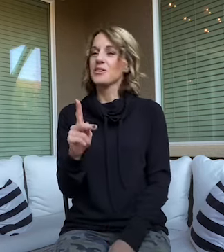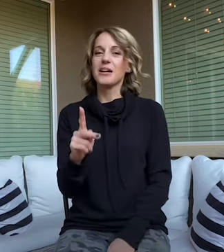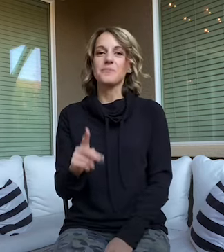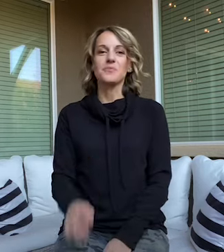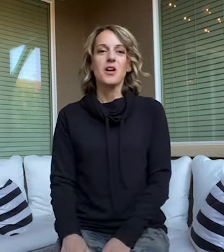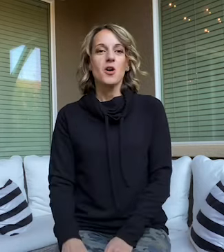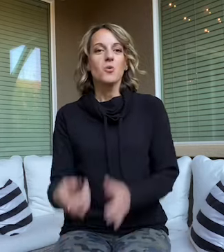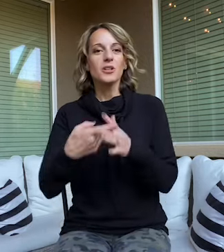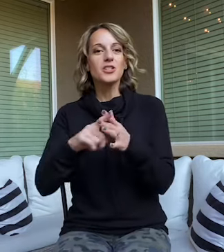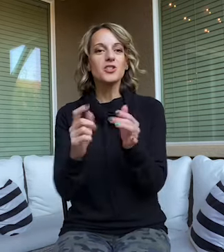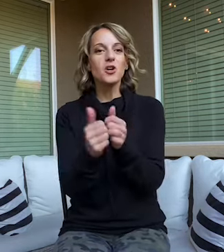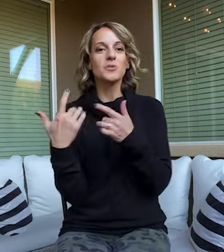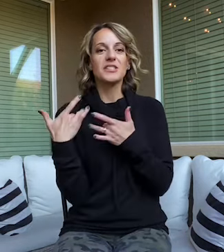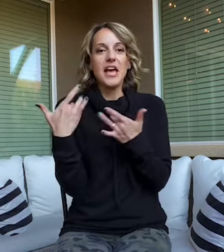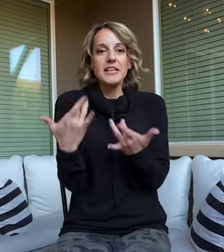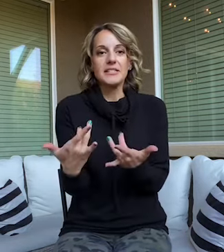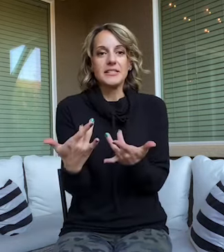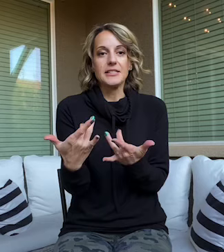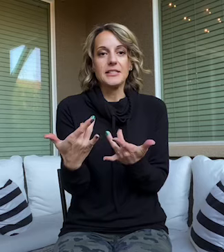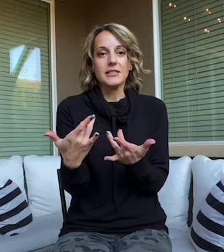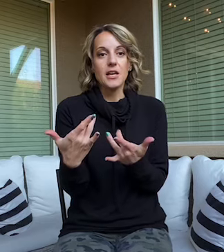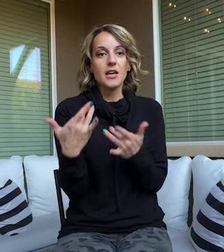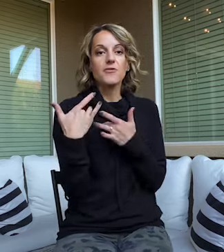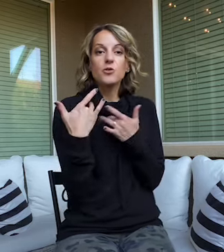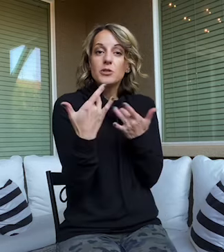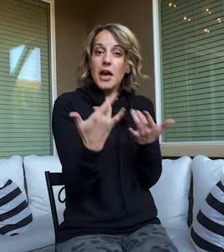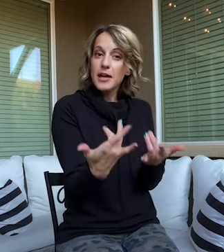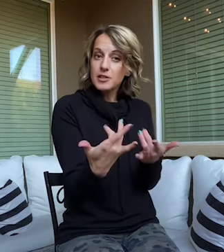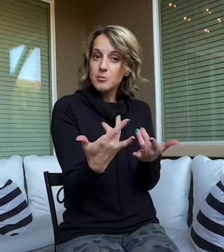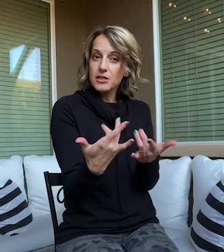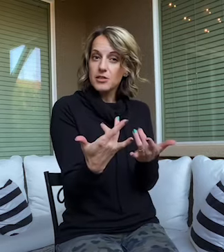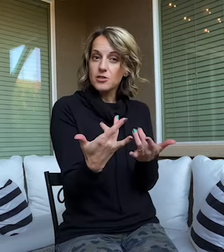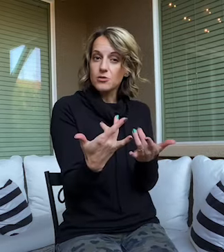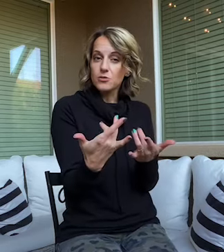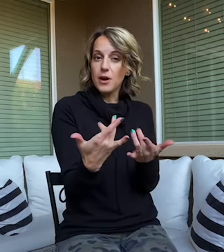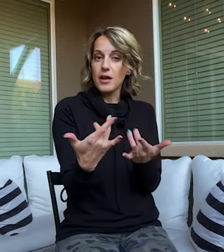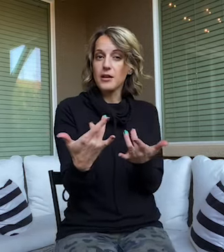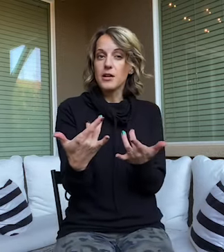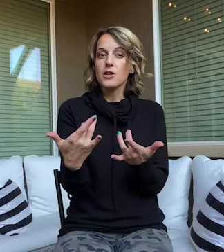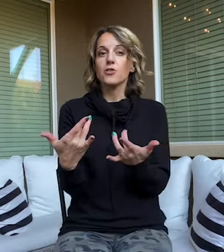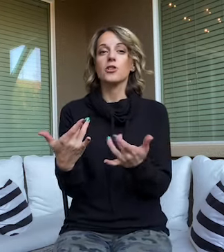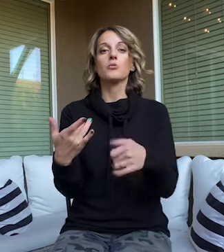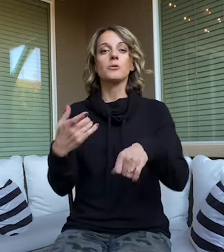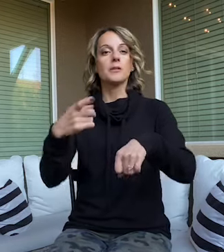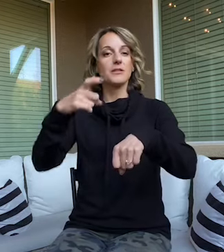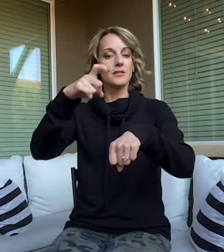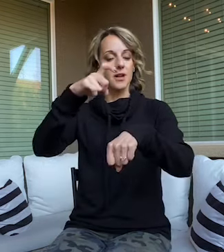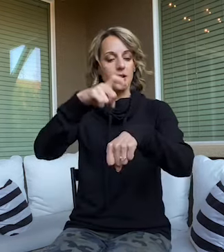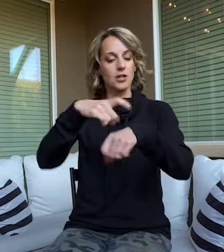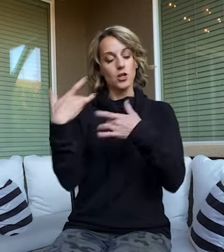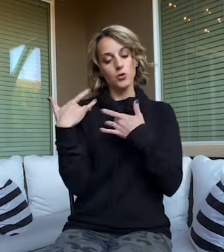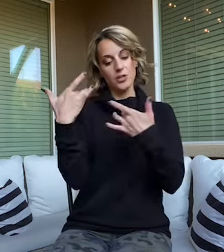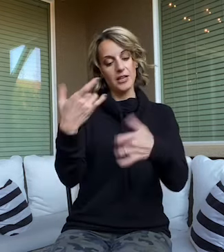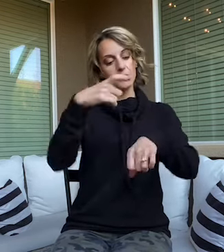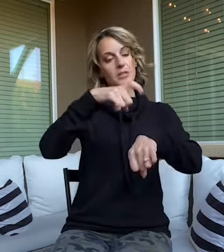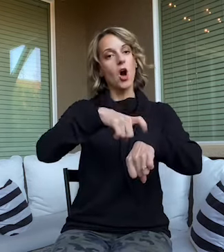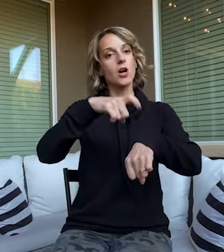Okay, we're going to start with tendencies. If you tend to be a certain way, you're going to repeat the sign. You tend to be on